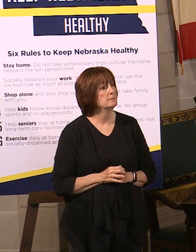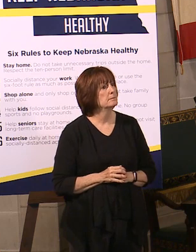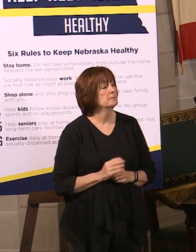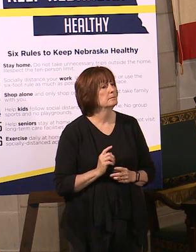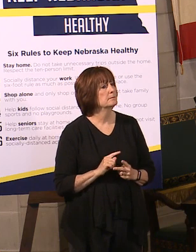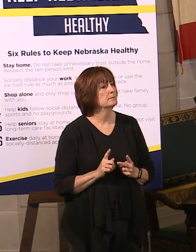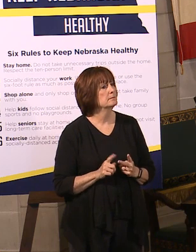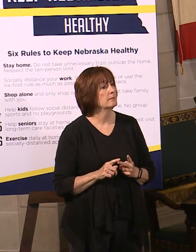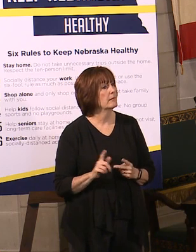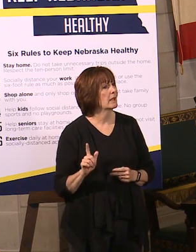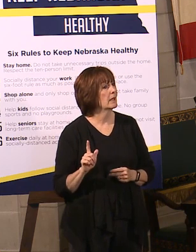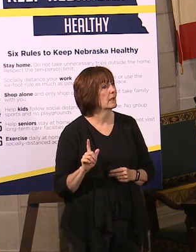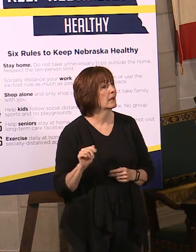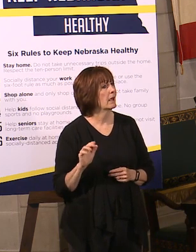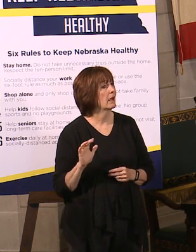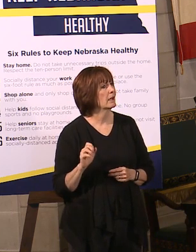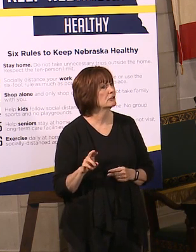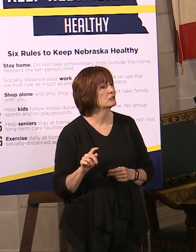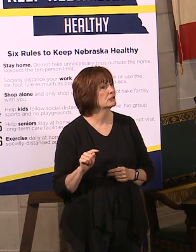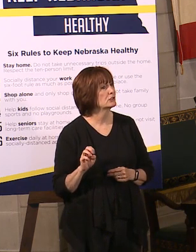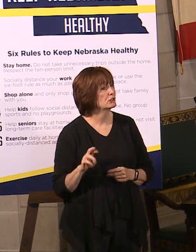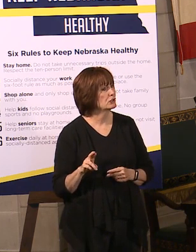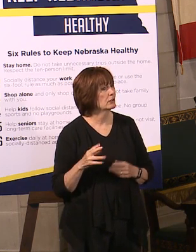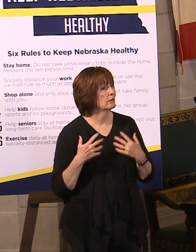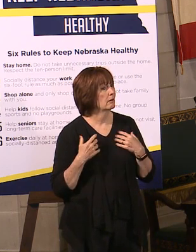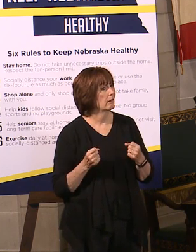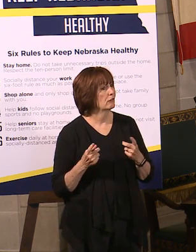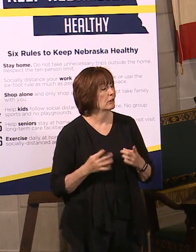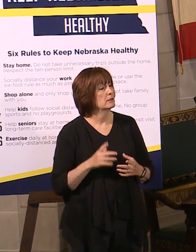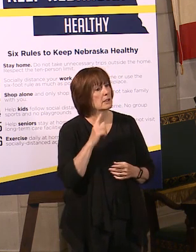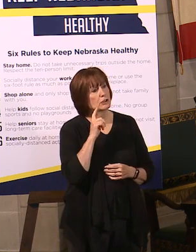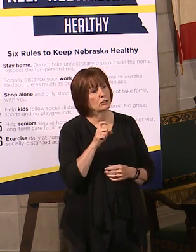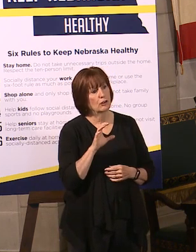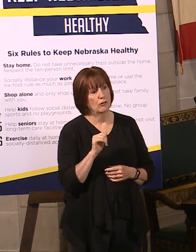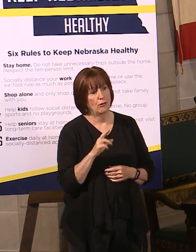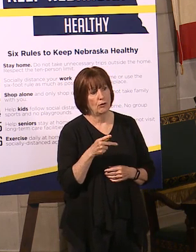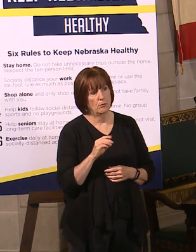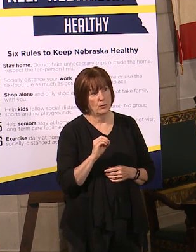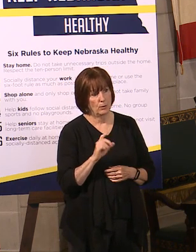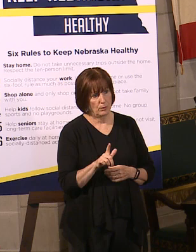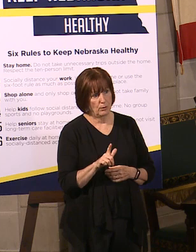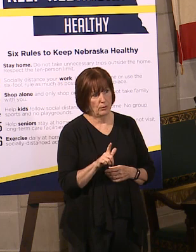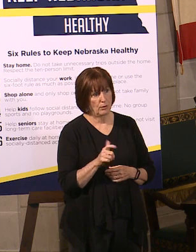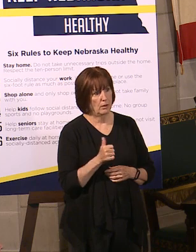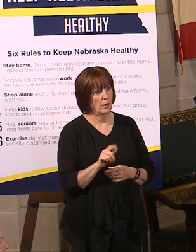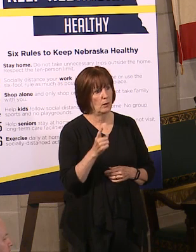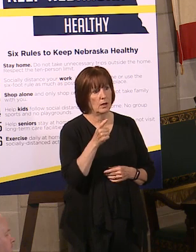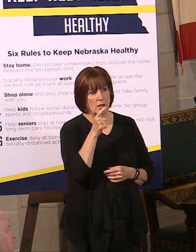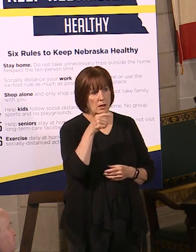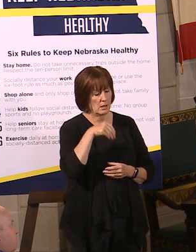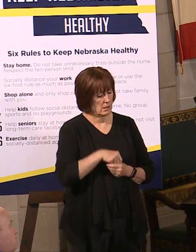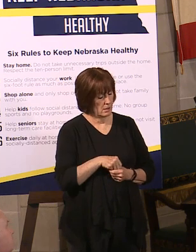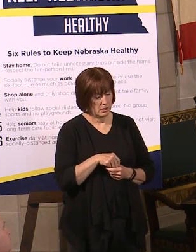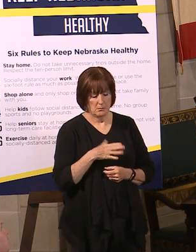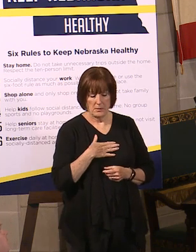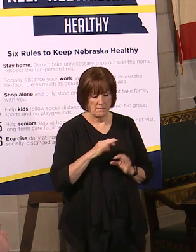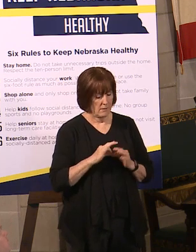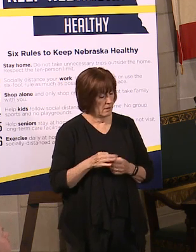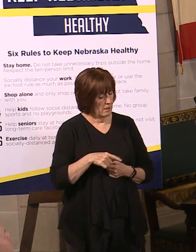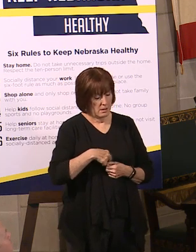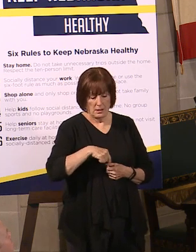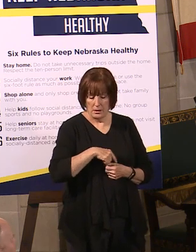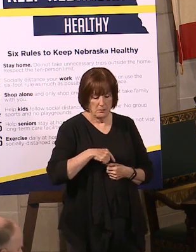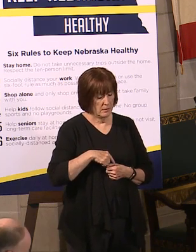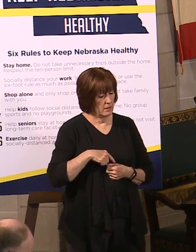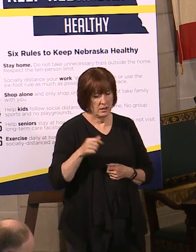Brogan says that a Lincoln Lancaster County Health Director is recommending against carpooling with anyone that's not in your immediate family. Is that